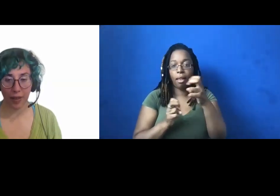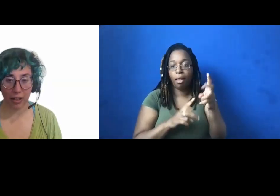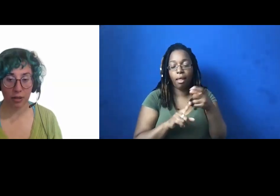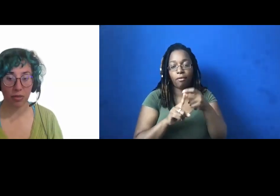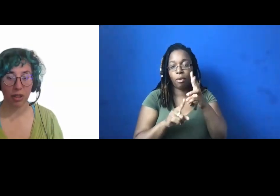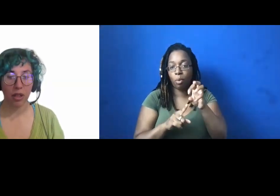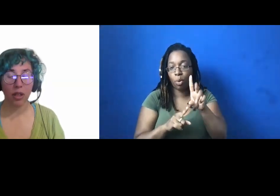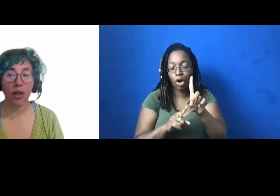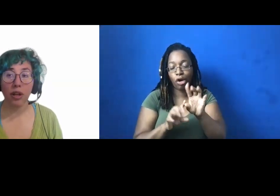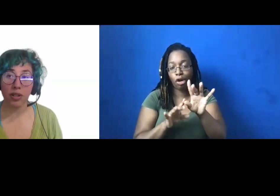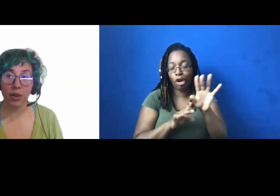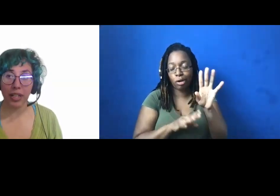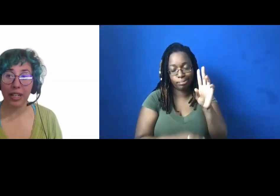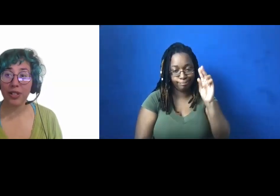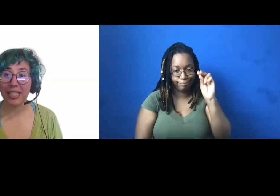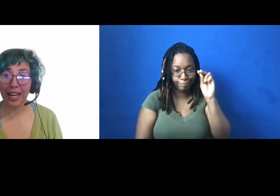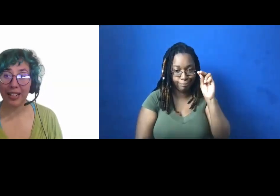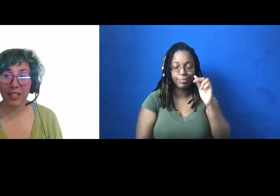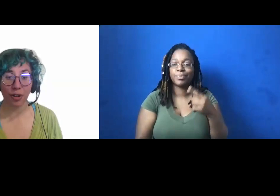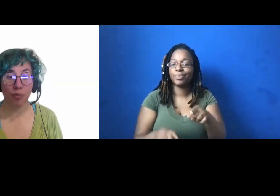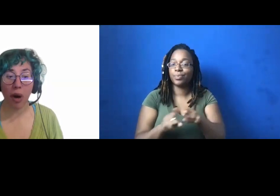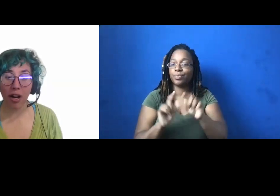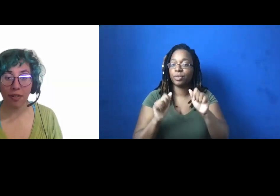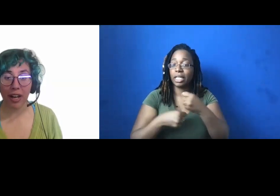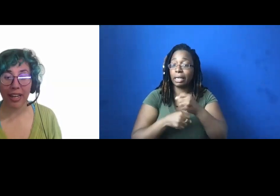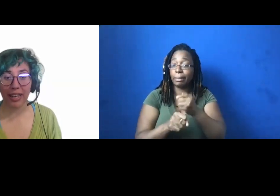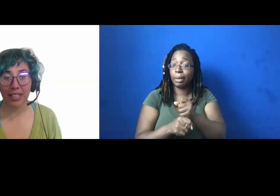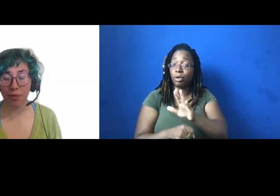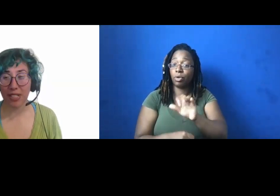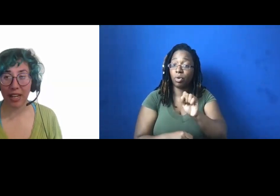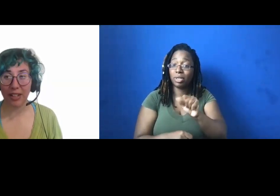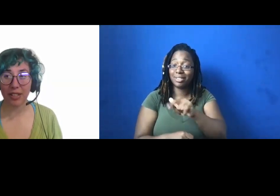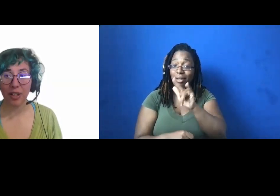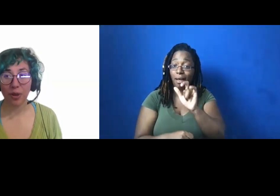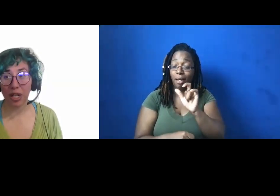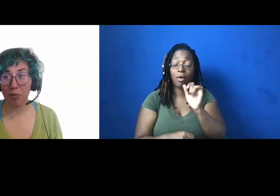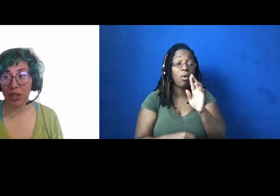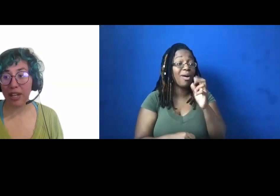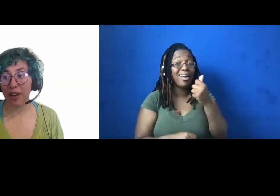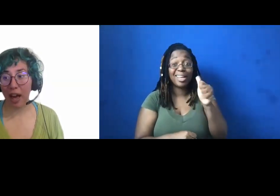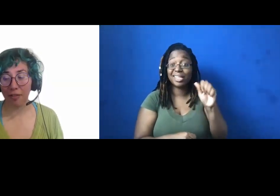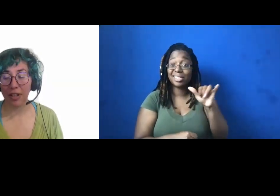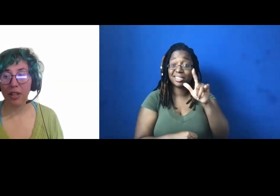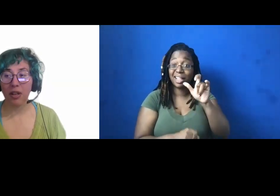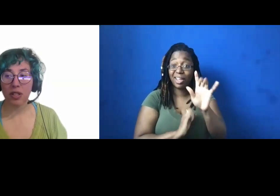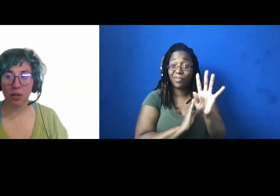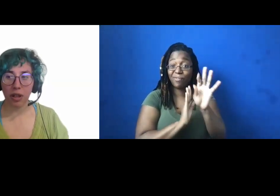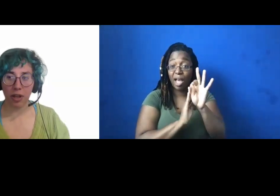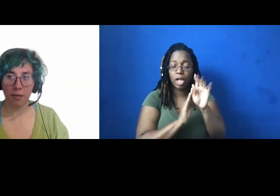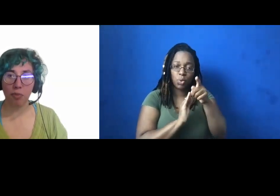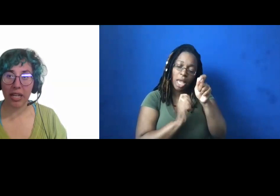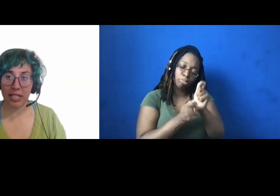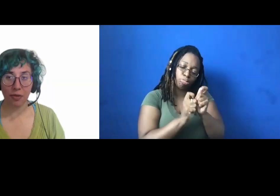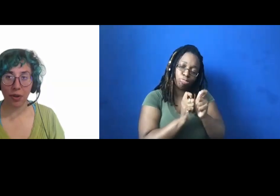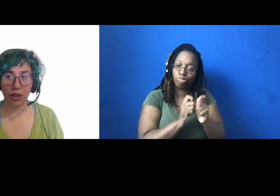anything like that. You can also create your styles or modify any type of styles or input that you have. So